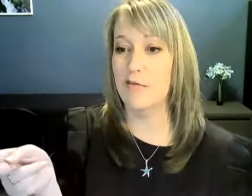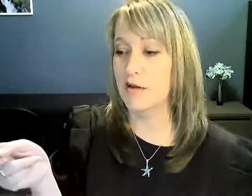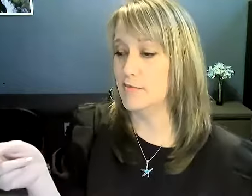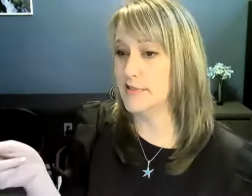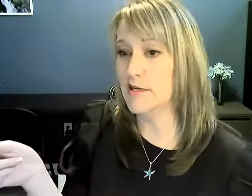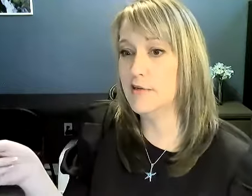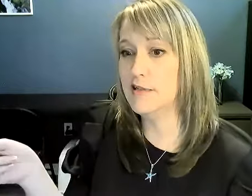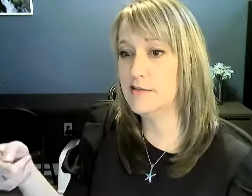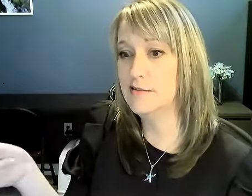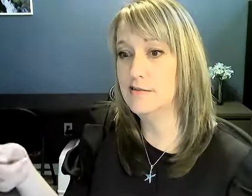down sideways.